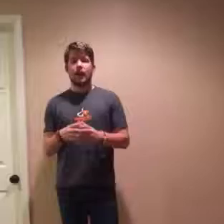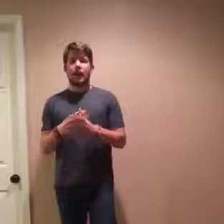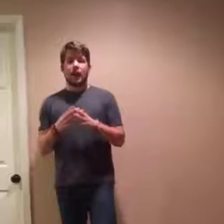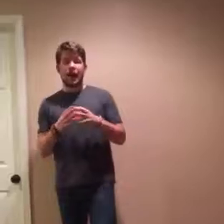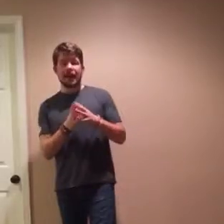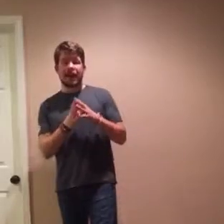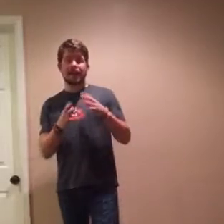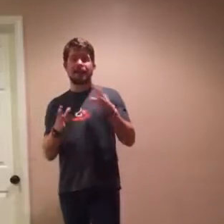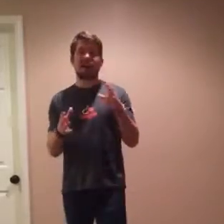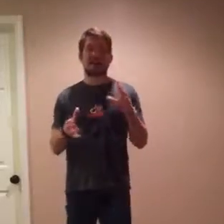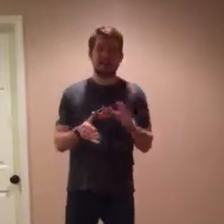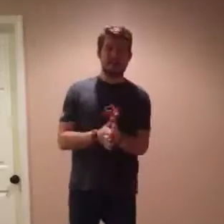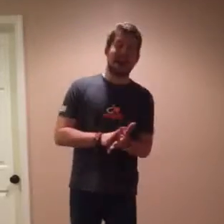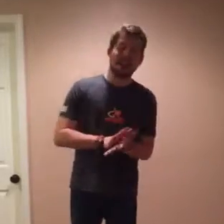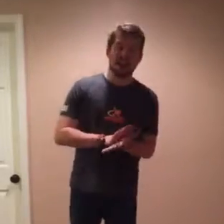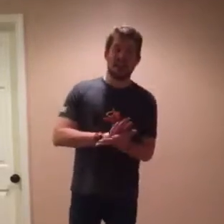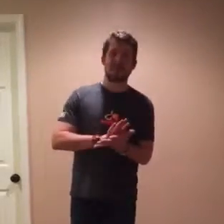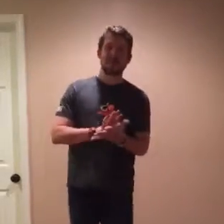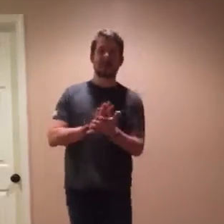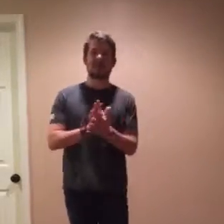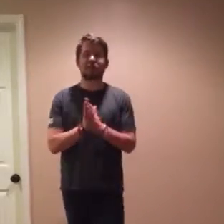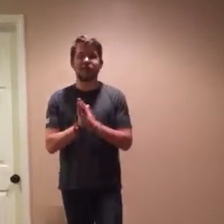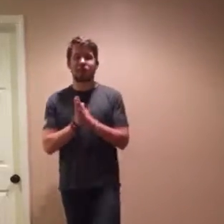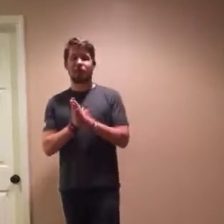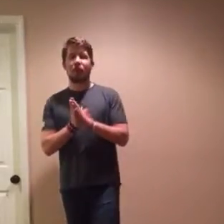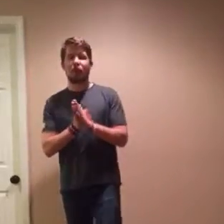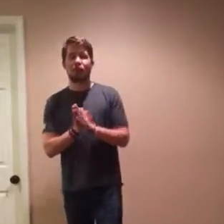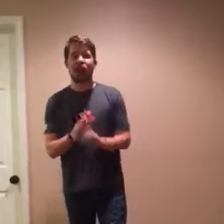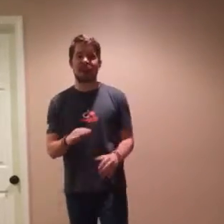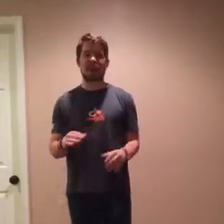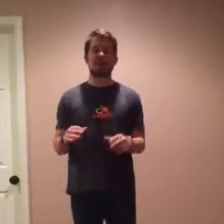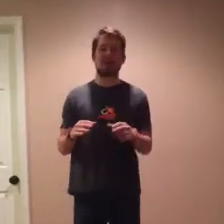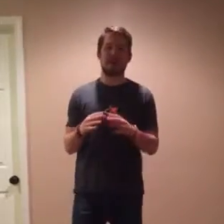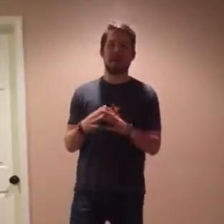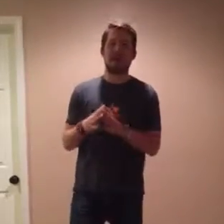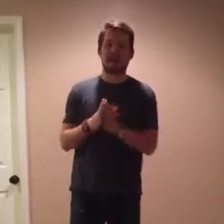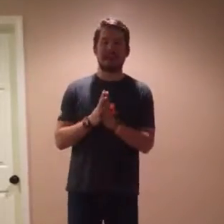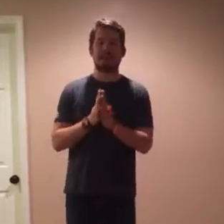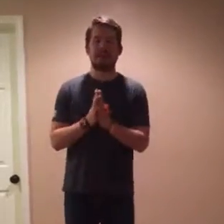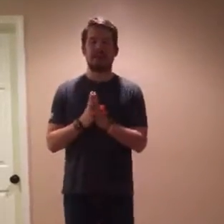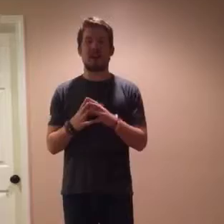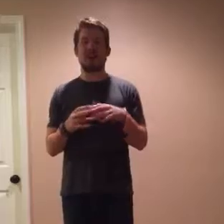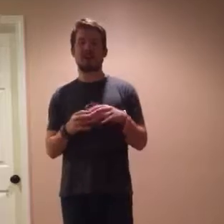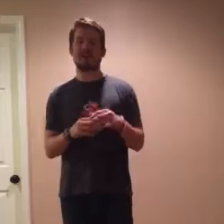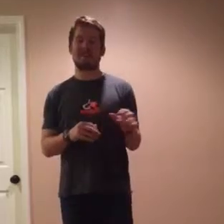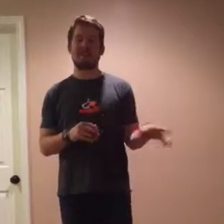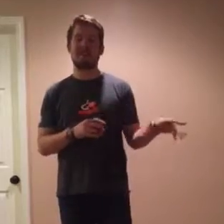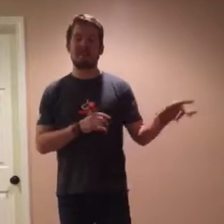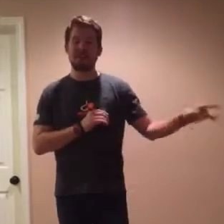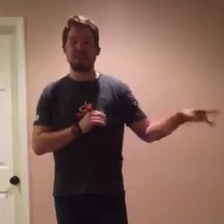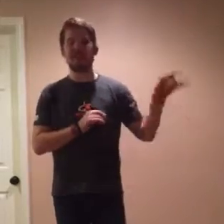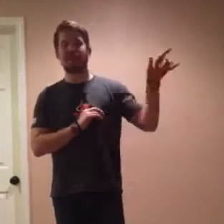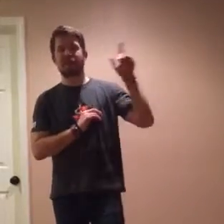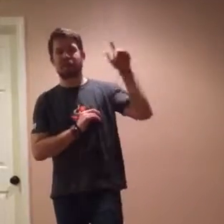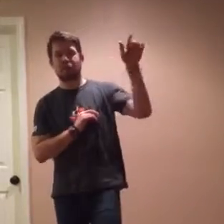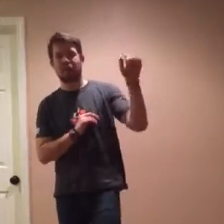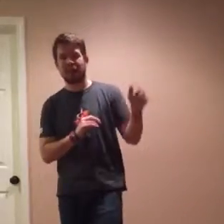Hey guys, I'm Tim Howard. I am 23 years old. I graduated Birmingham Southern College in December of 2014.